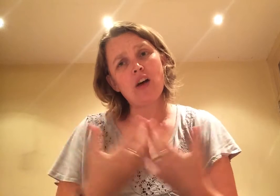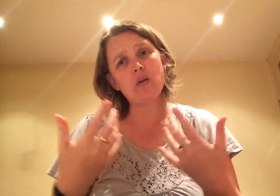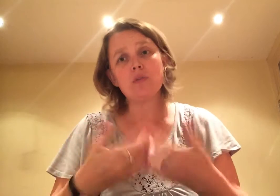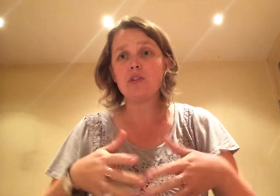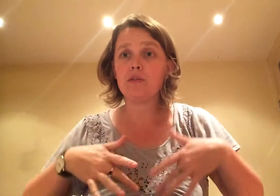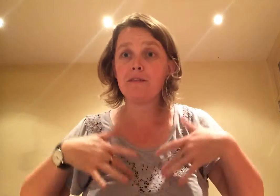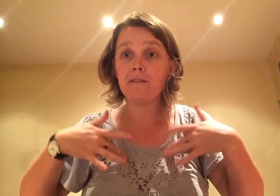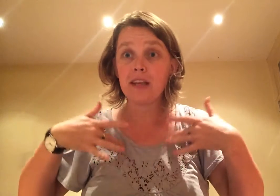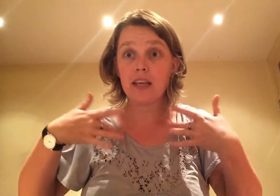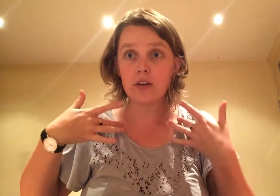How do you feel?